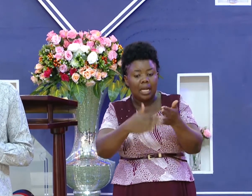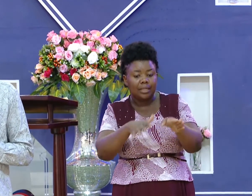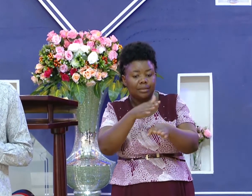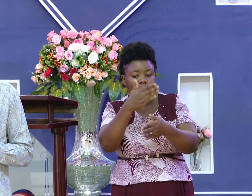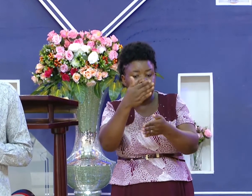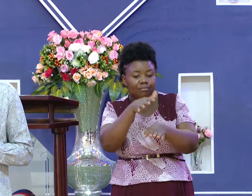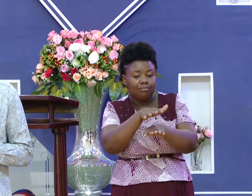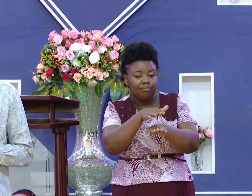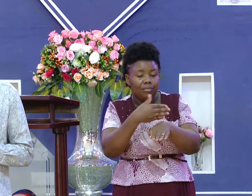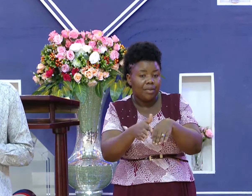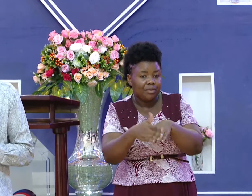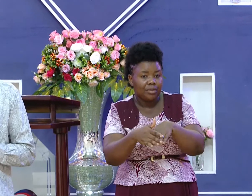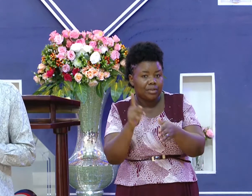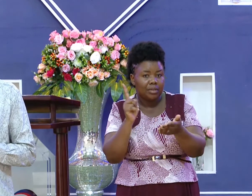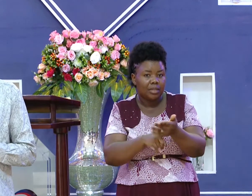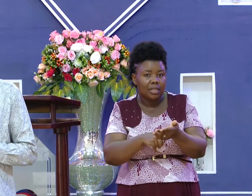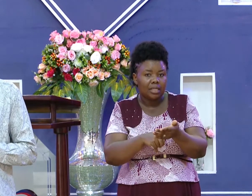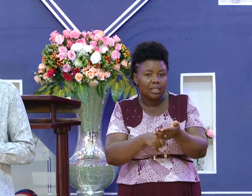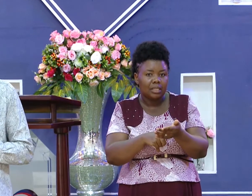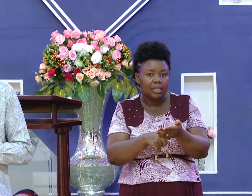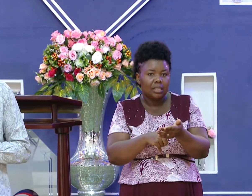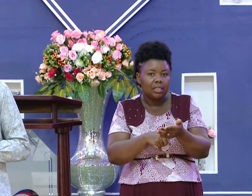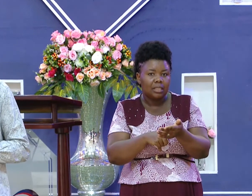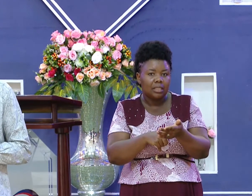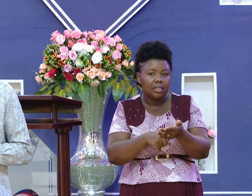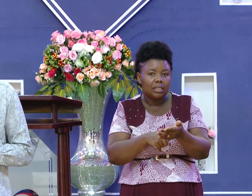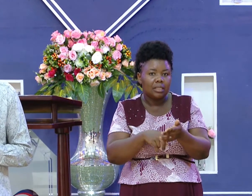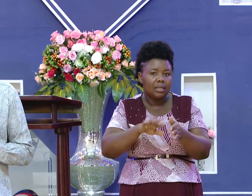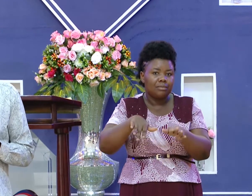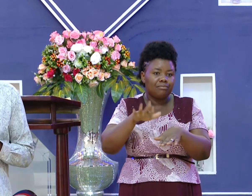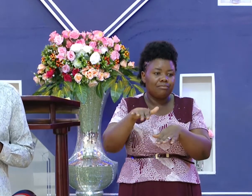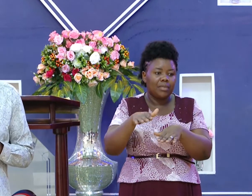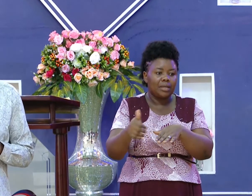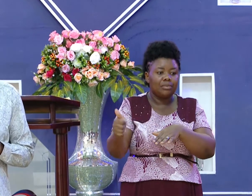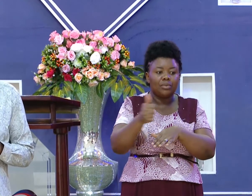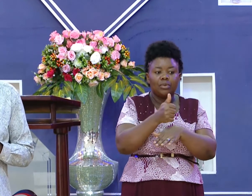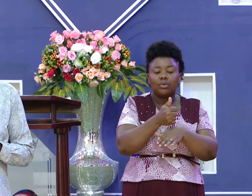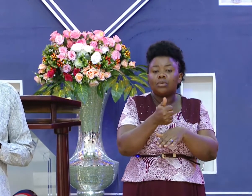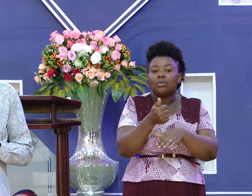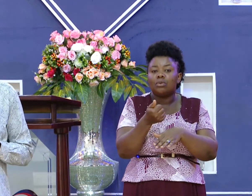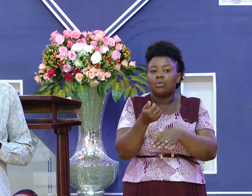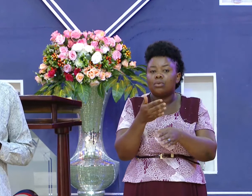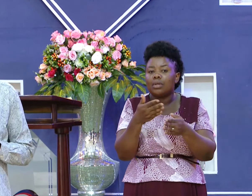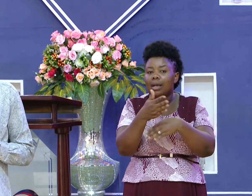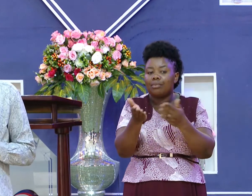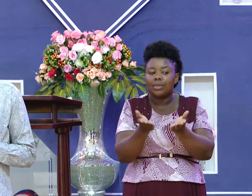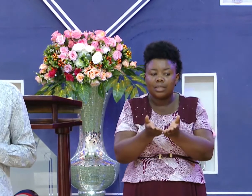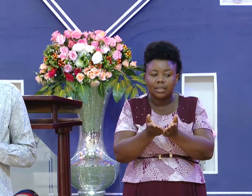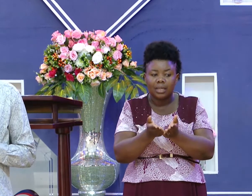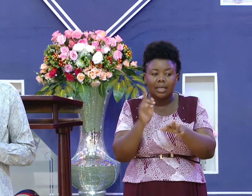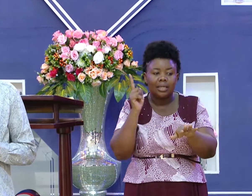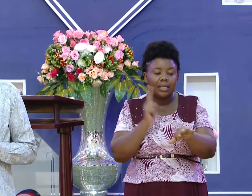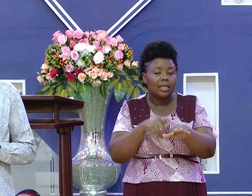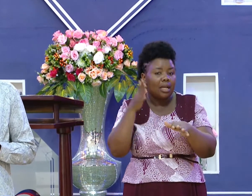cutting, get the tail and put it on the man's